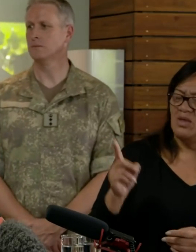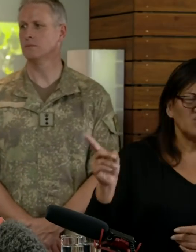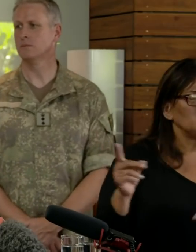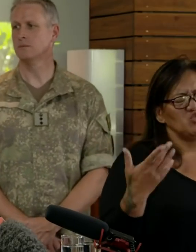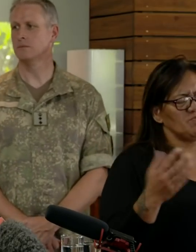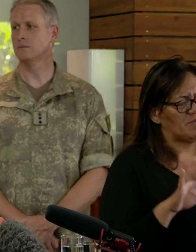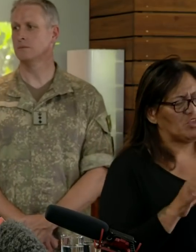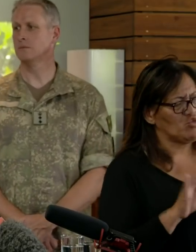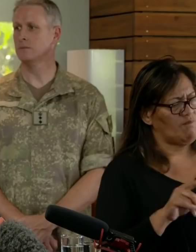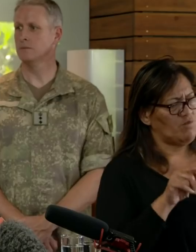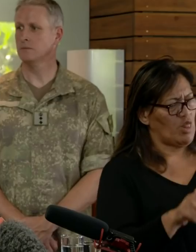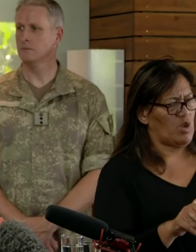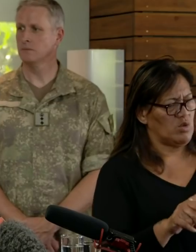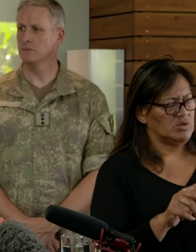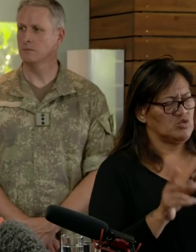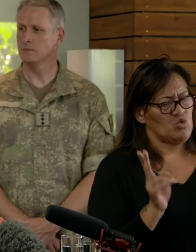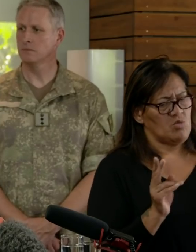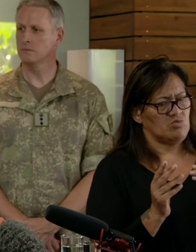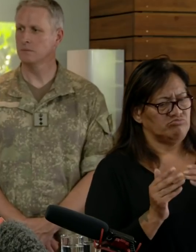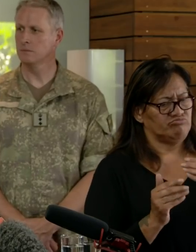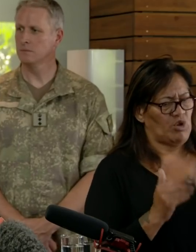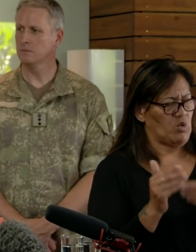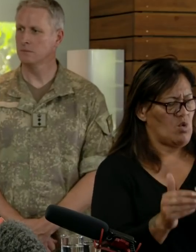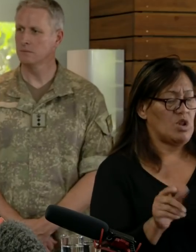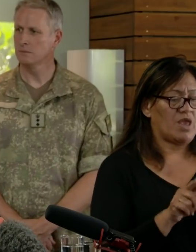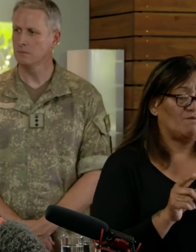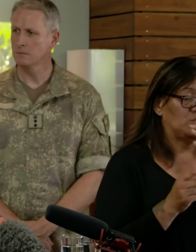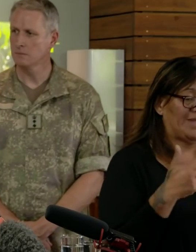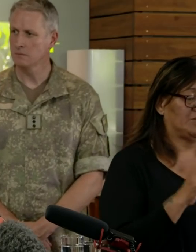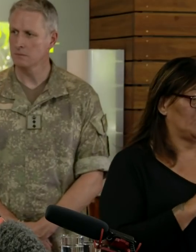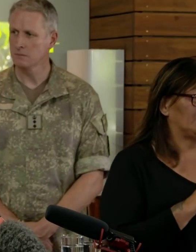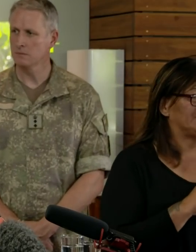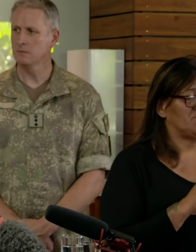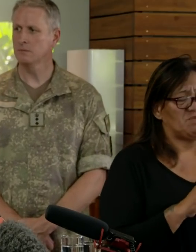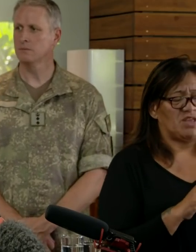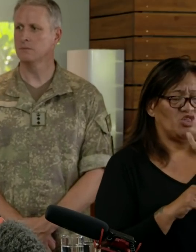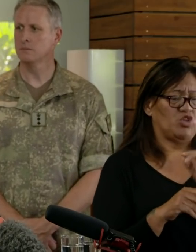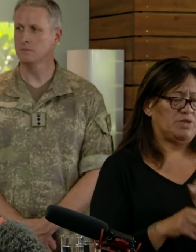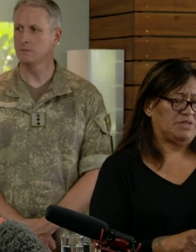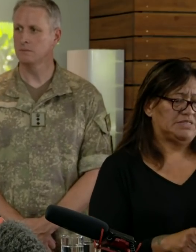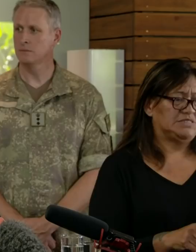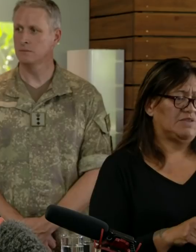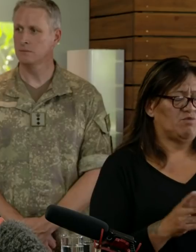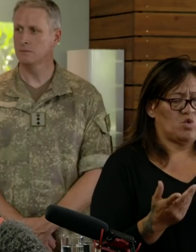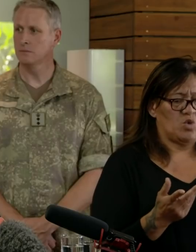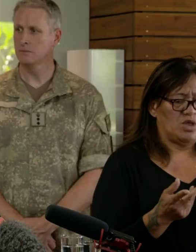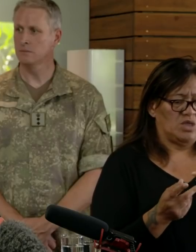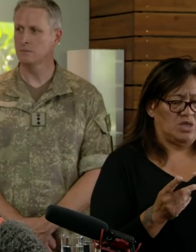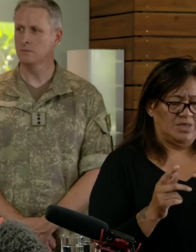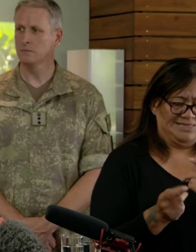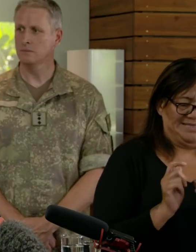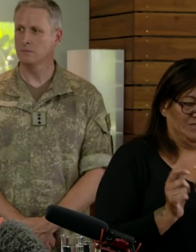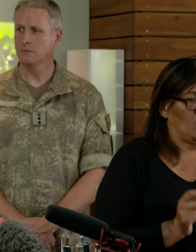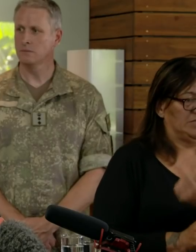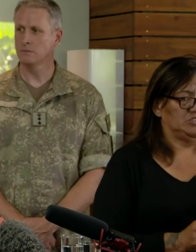sake of brevity and speed? For instance, we were advised a couple of days ago that it might take half an hour forensically per body to